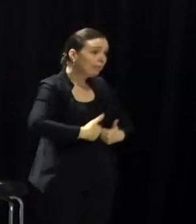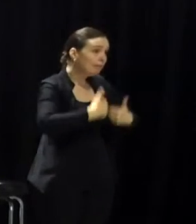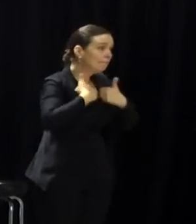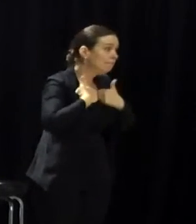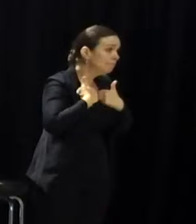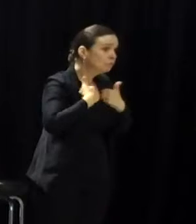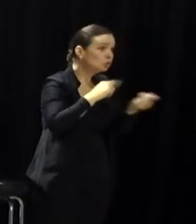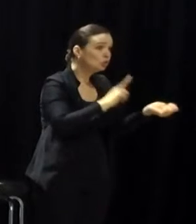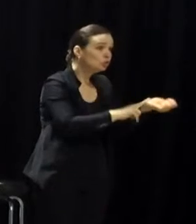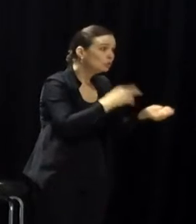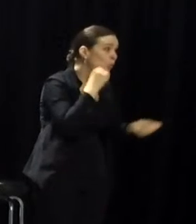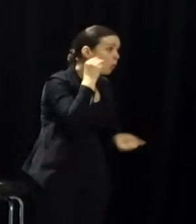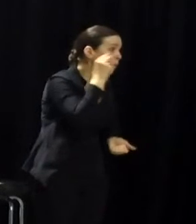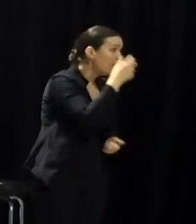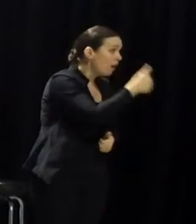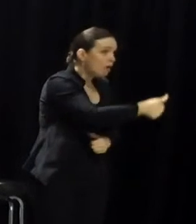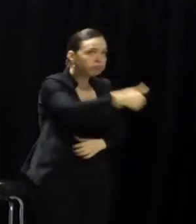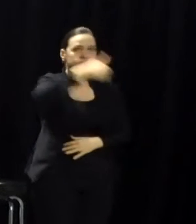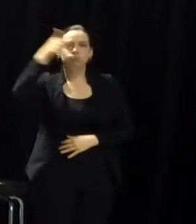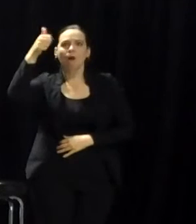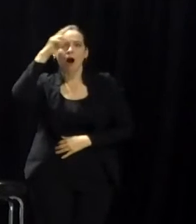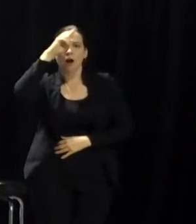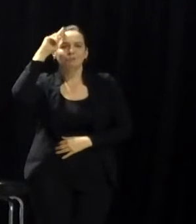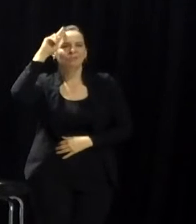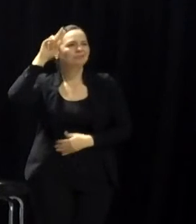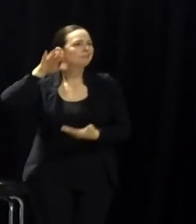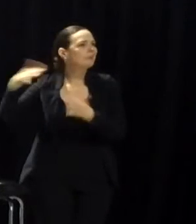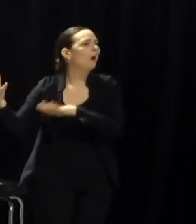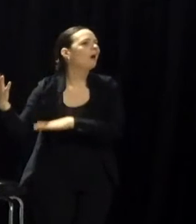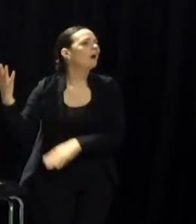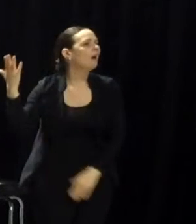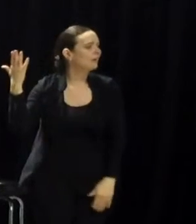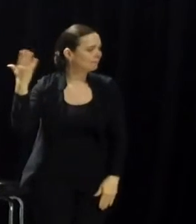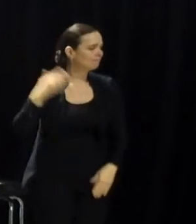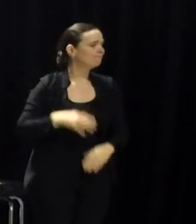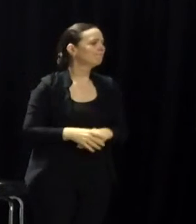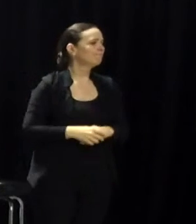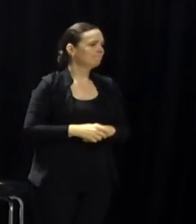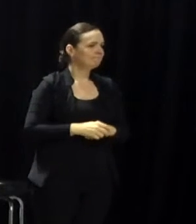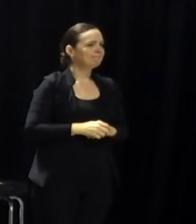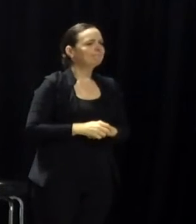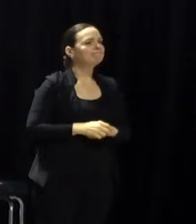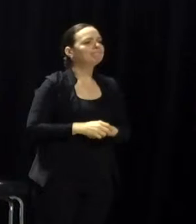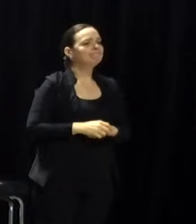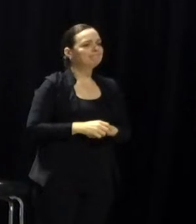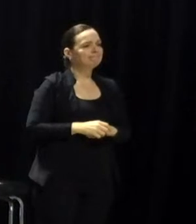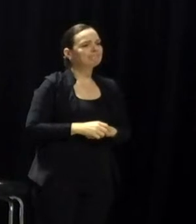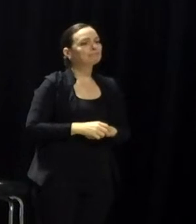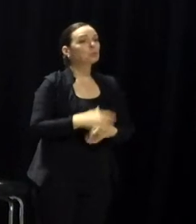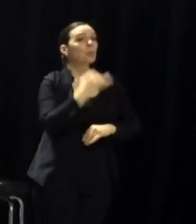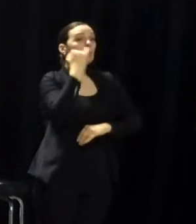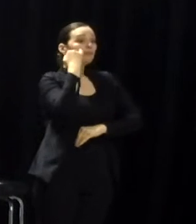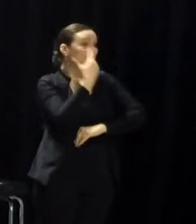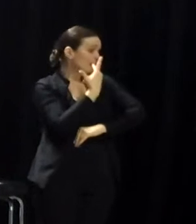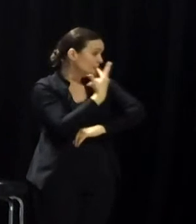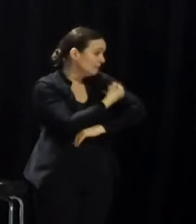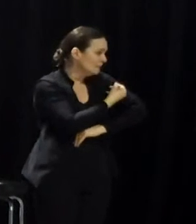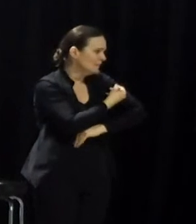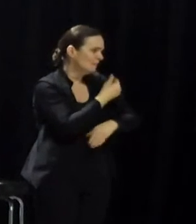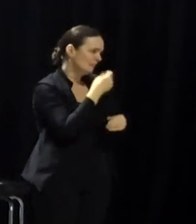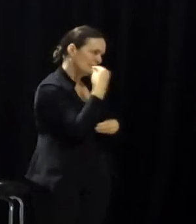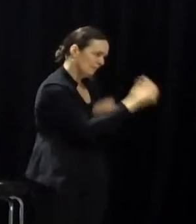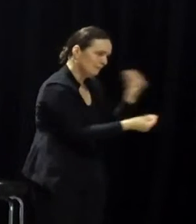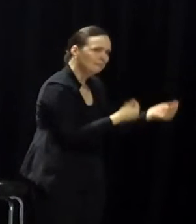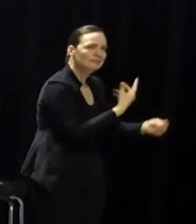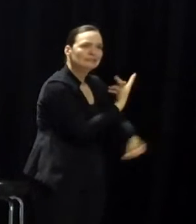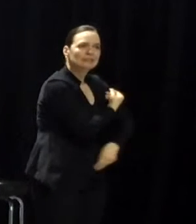battle with COVID in the hospital as well. So the vaccinations are really important to